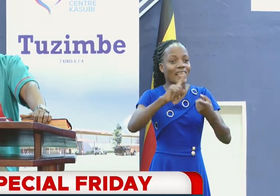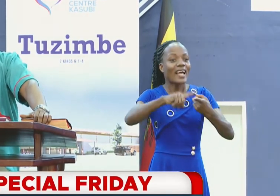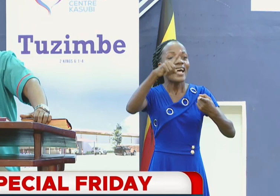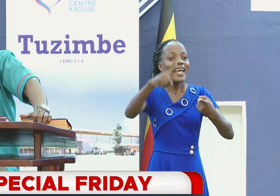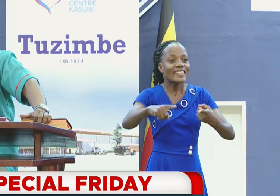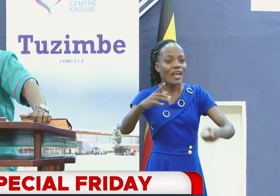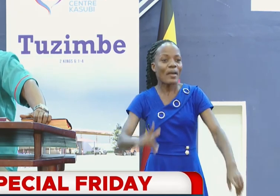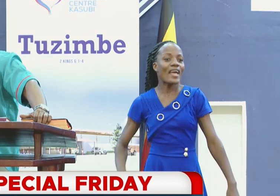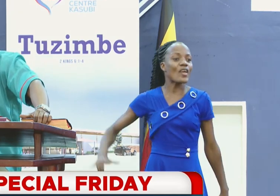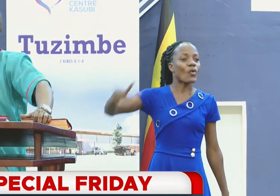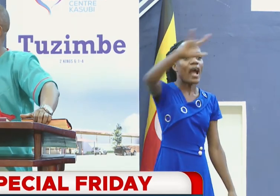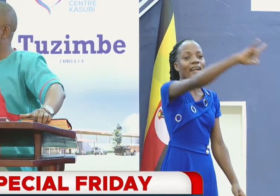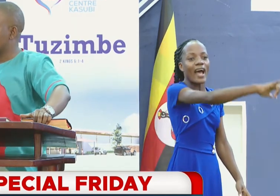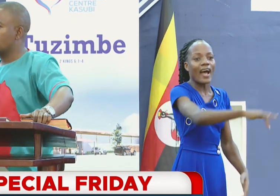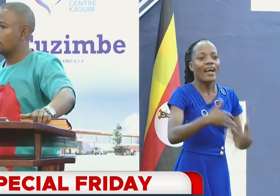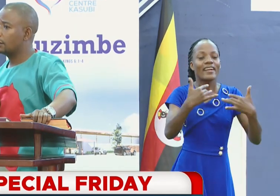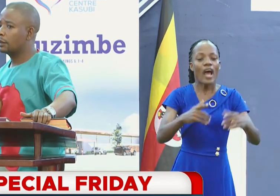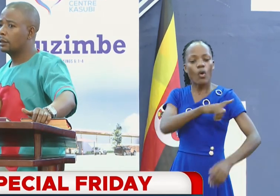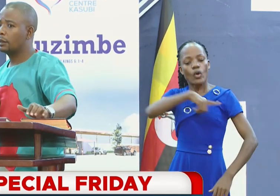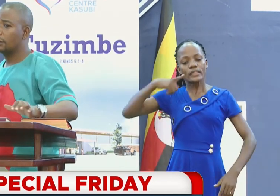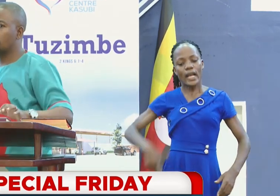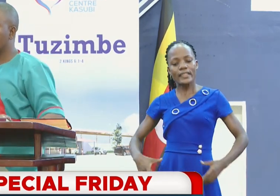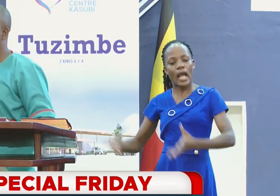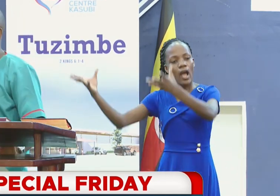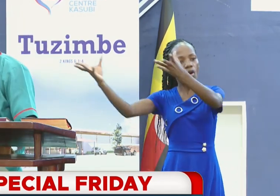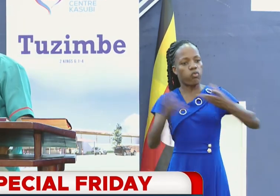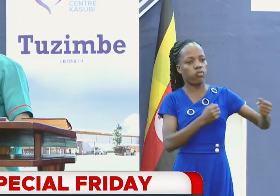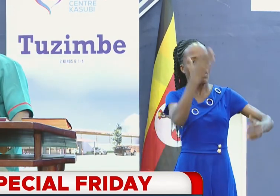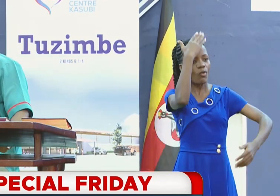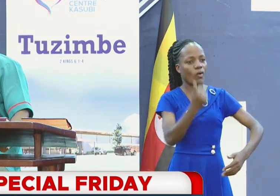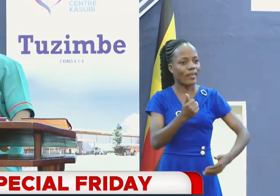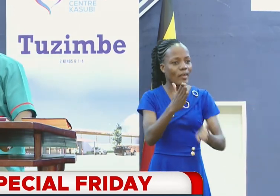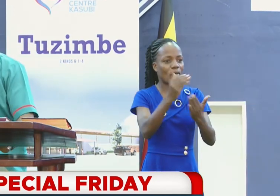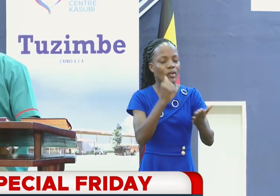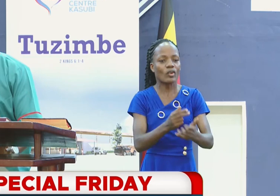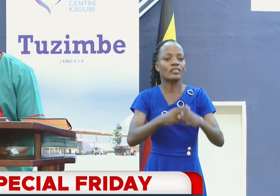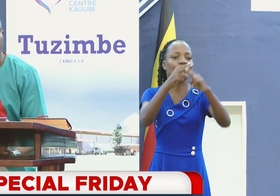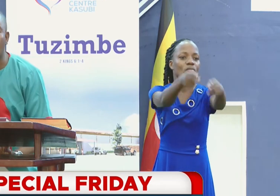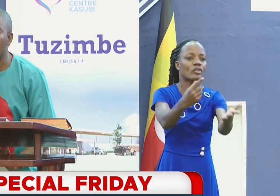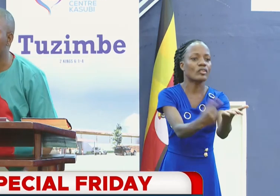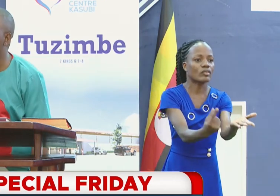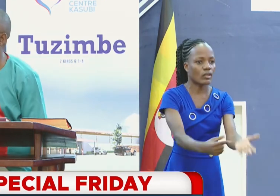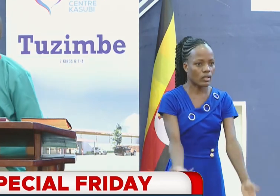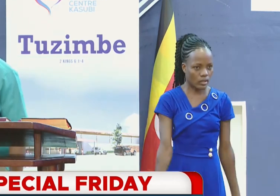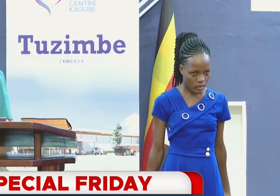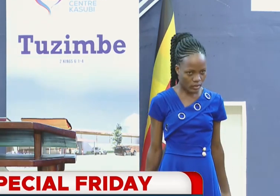newspapers. Entebbe Airport, China is taking it for the debt that it has with Uganda.